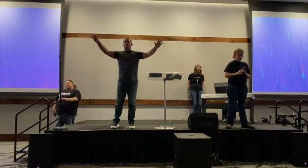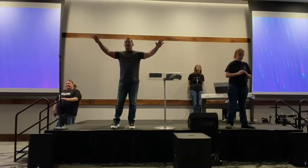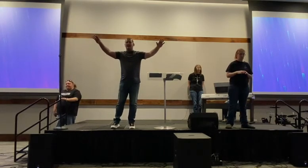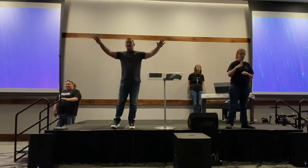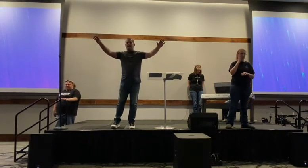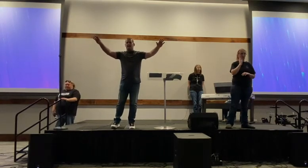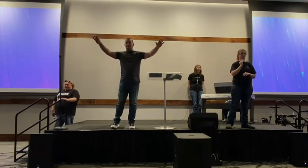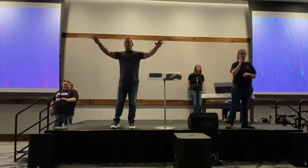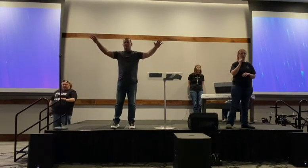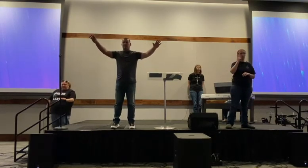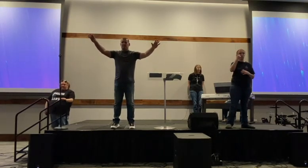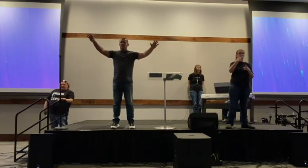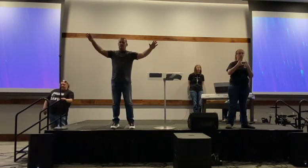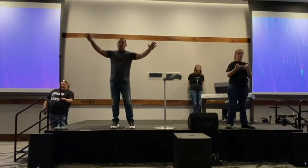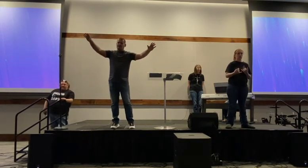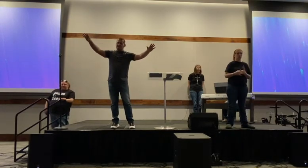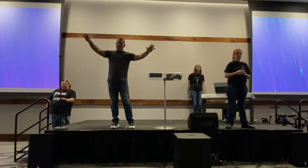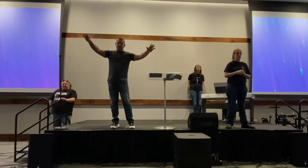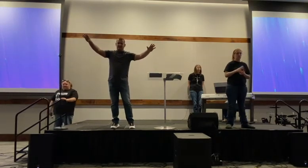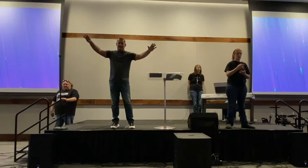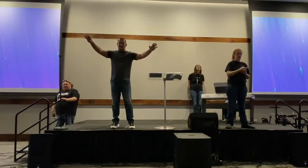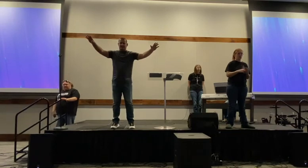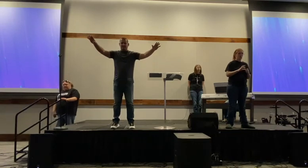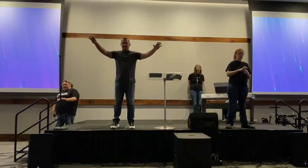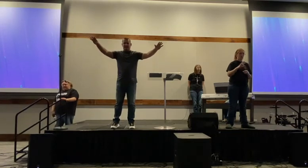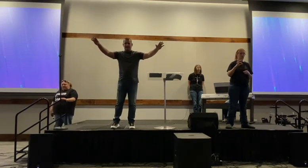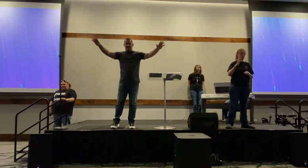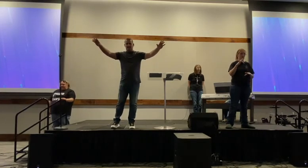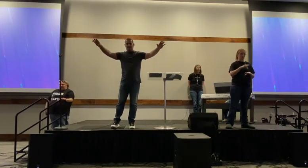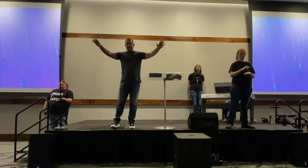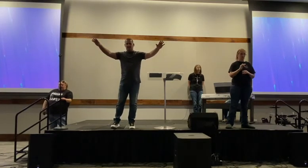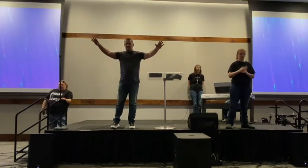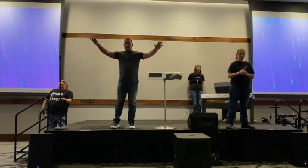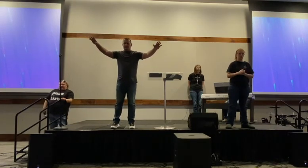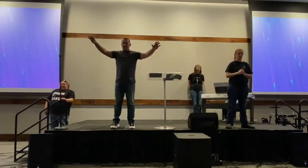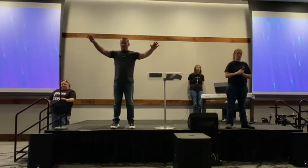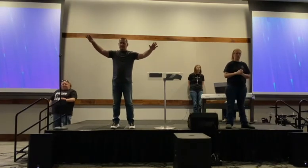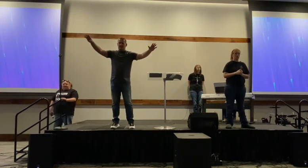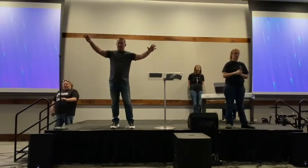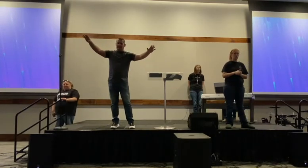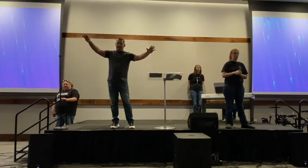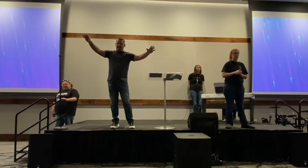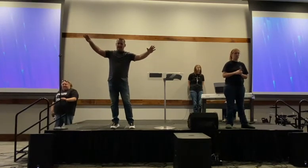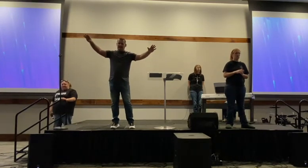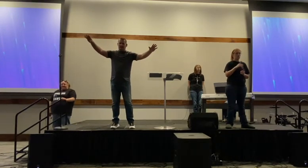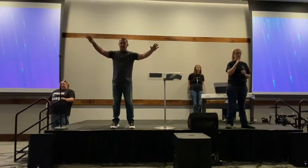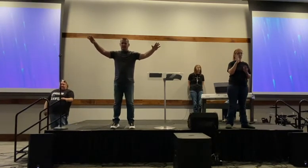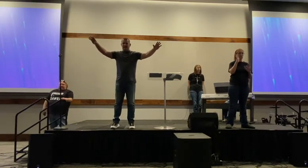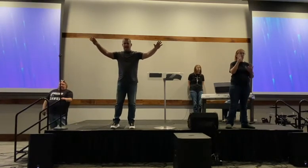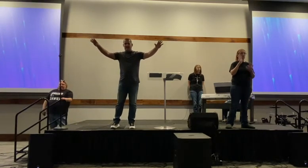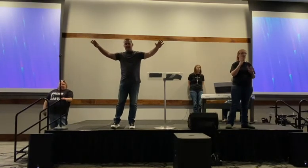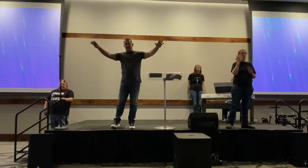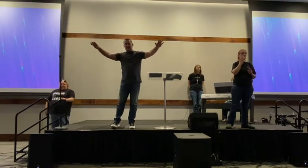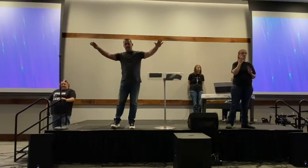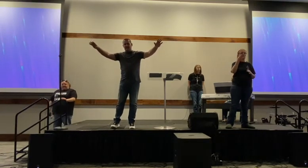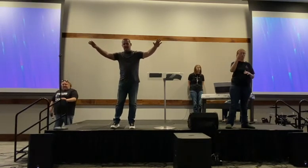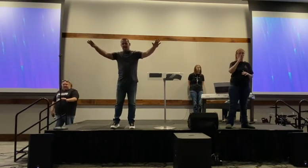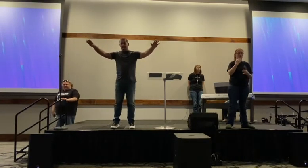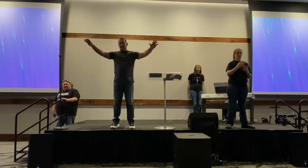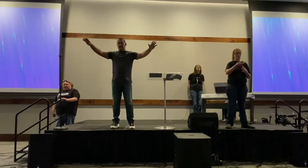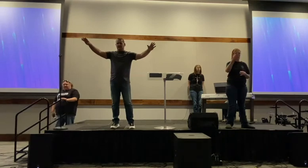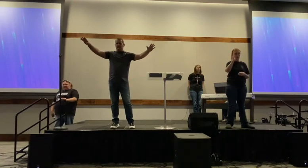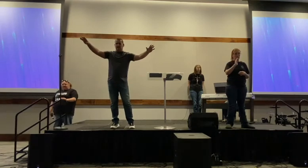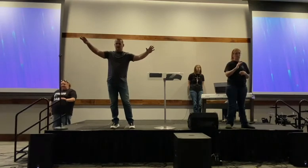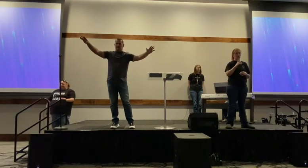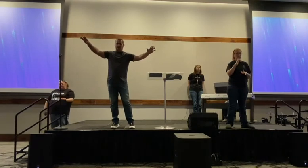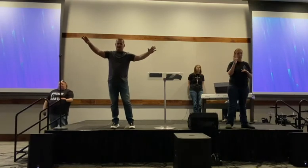Experience you right now. Holy Spirit, just come and touch me right now. You're an amazing God. You're a good God.